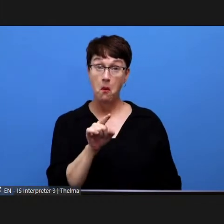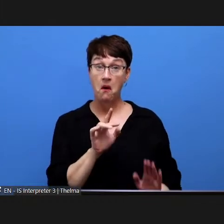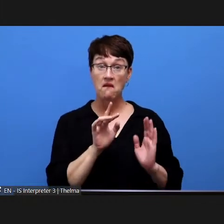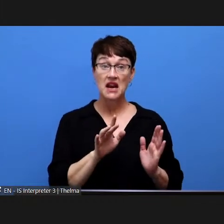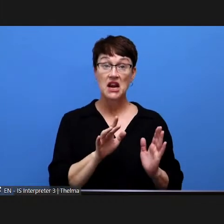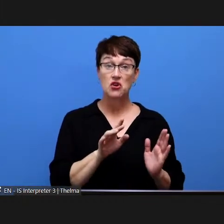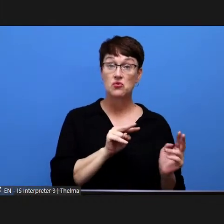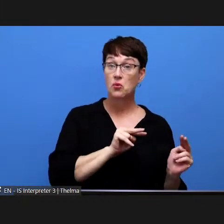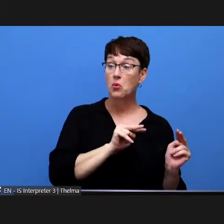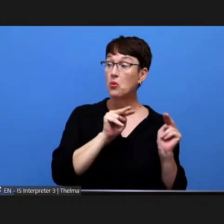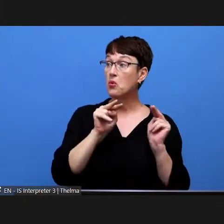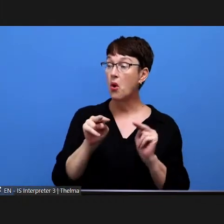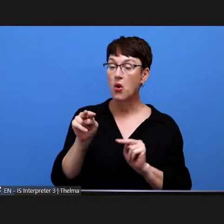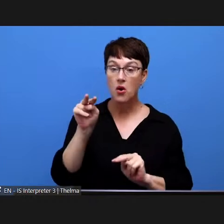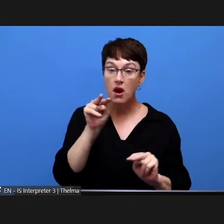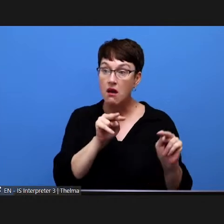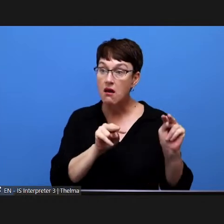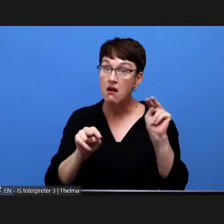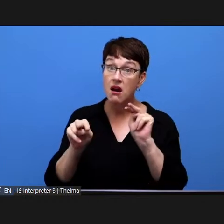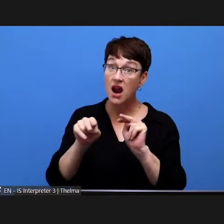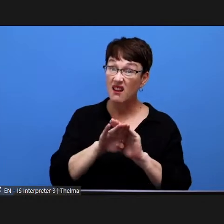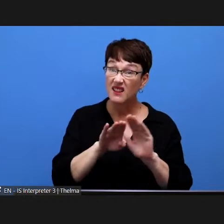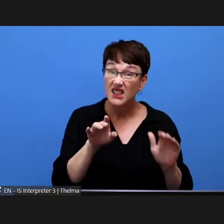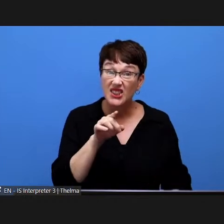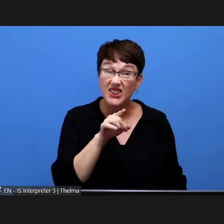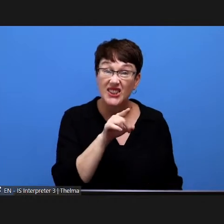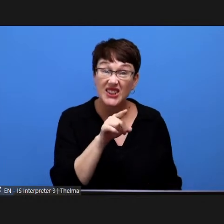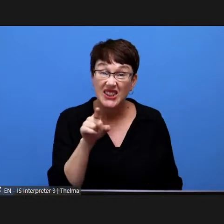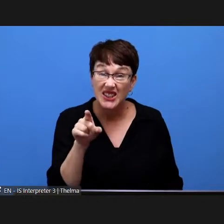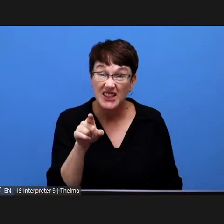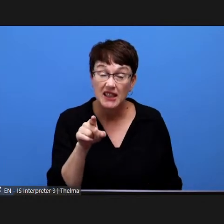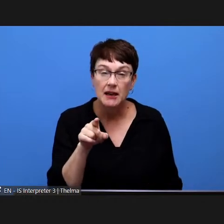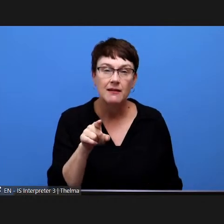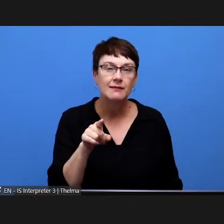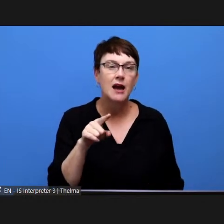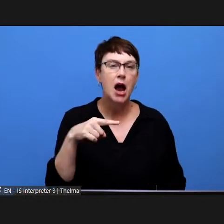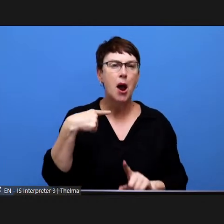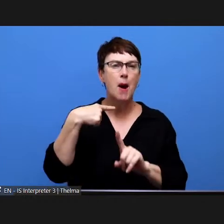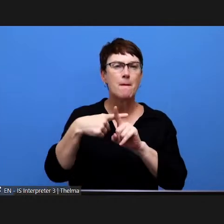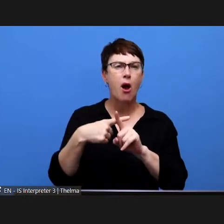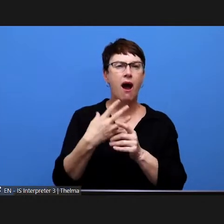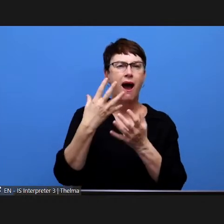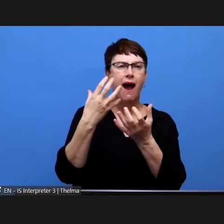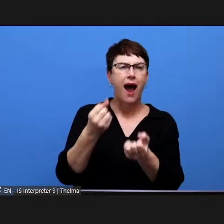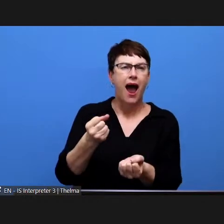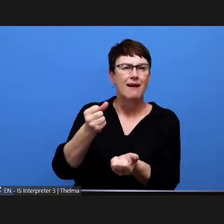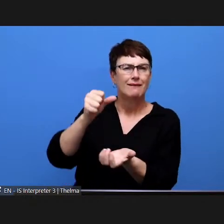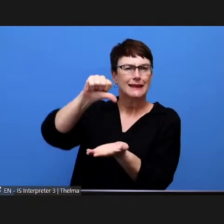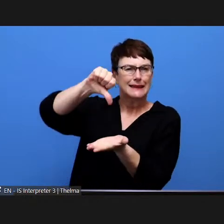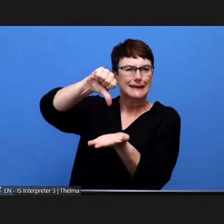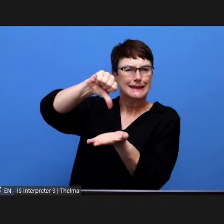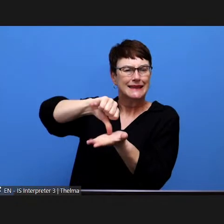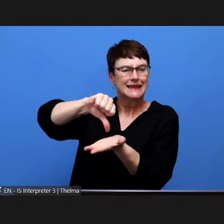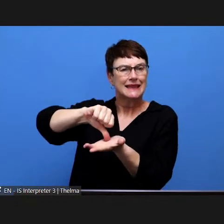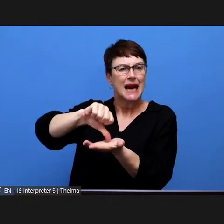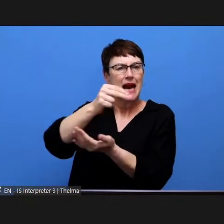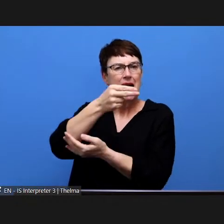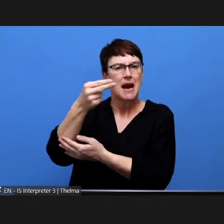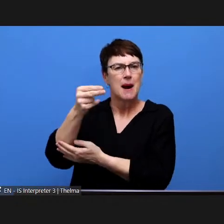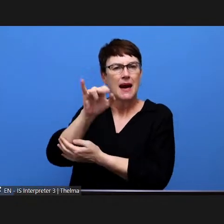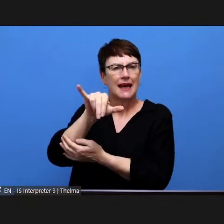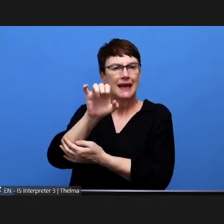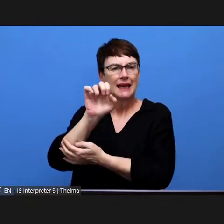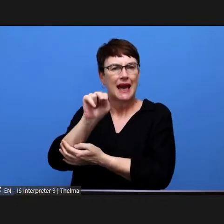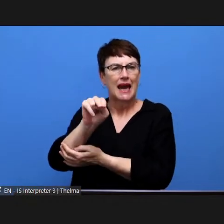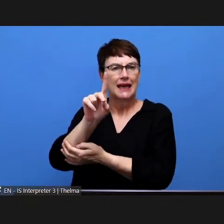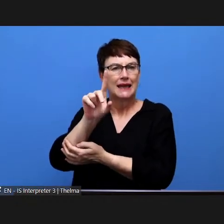of Yaoundé, the increasing degradation of the landscape, the drawdown on the reckless urbanization?